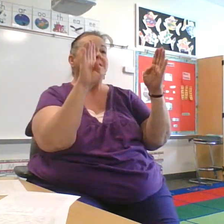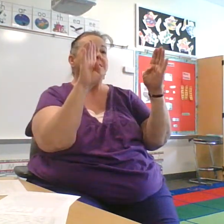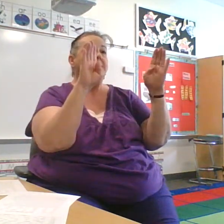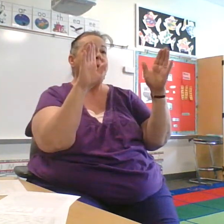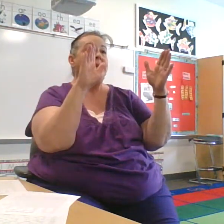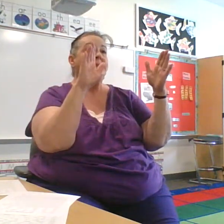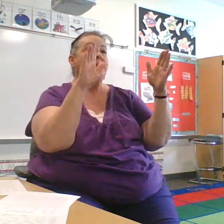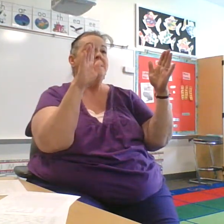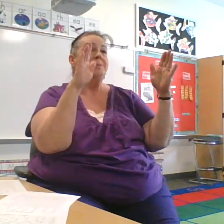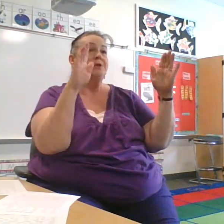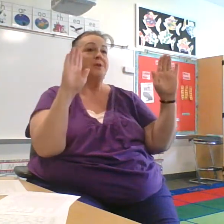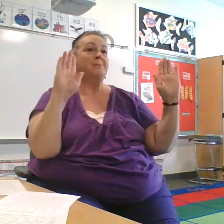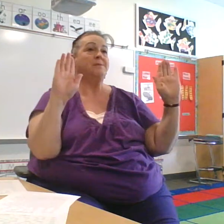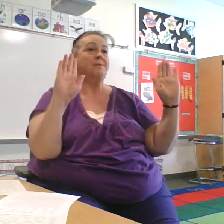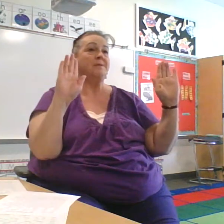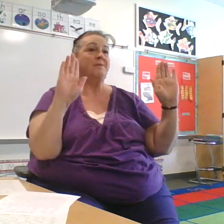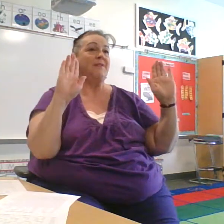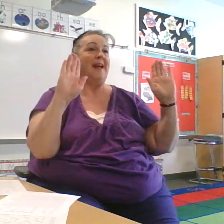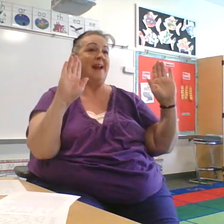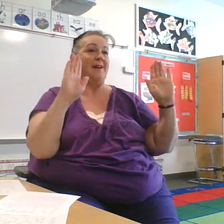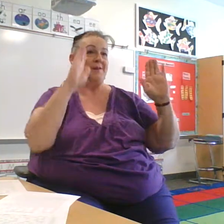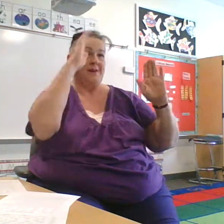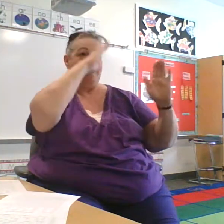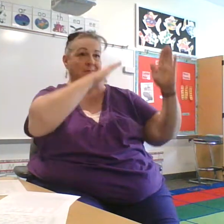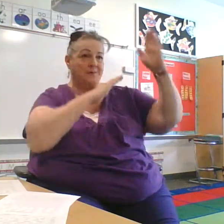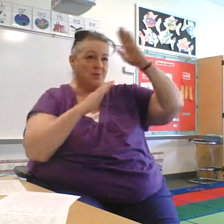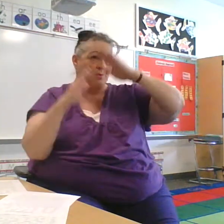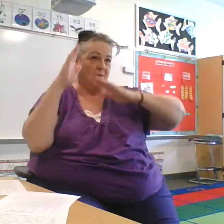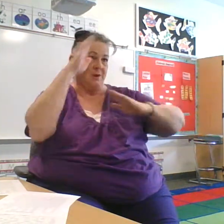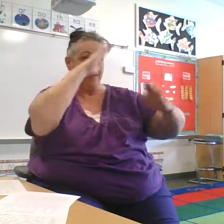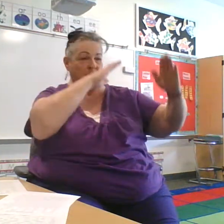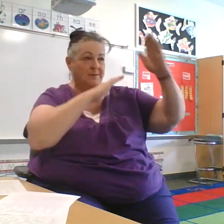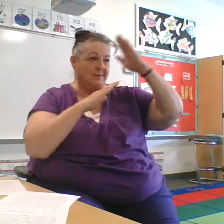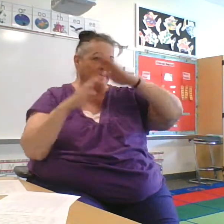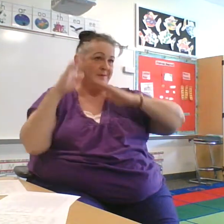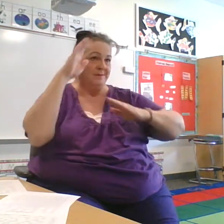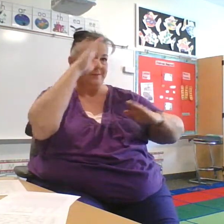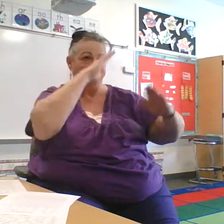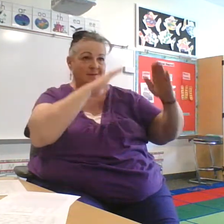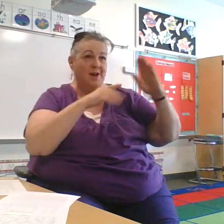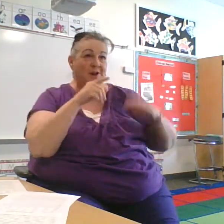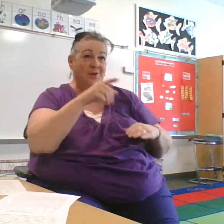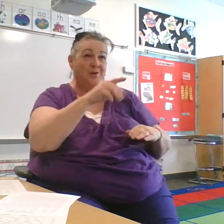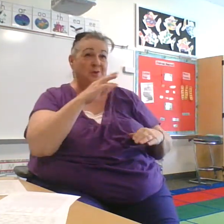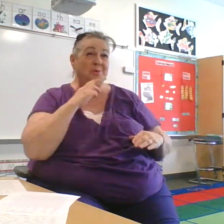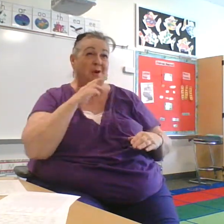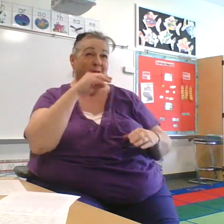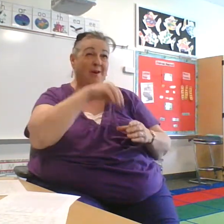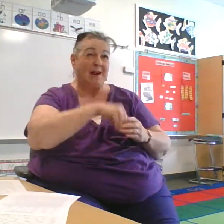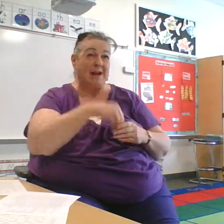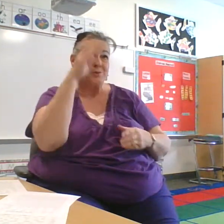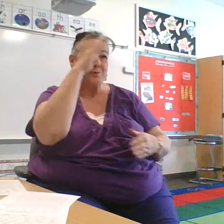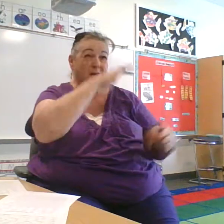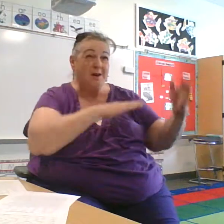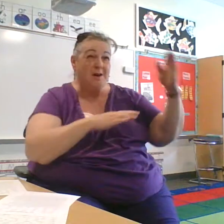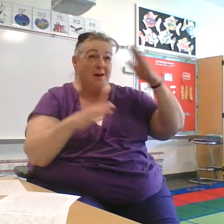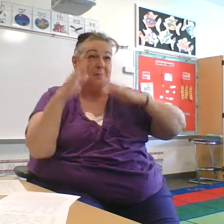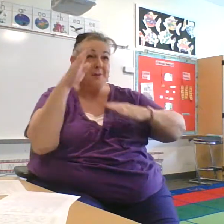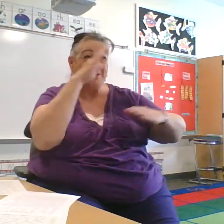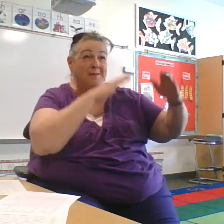like bees. Put your thumbs flat hand. Trouble. You are in trouble.